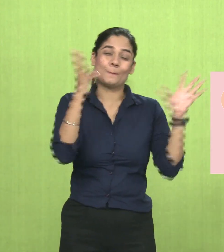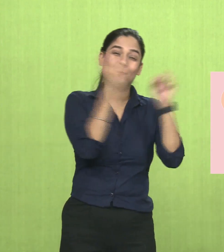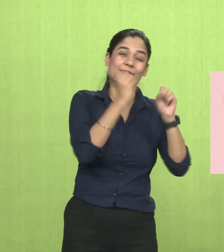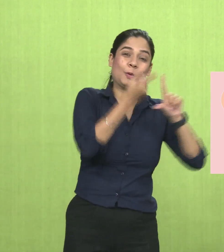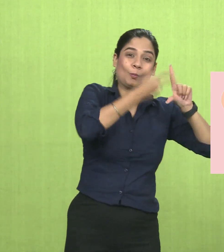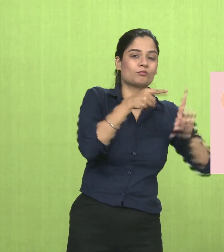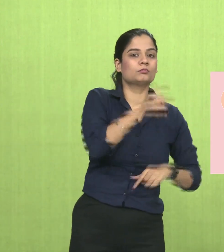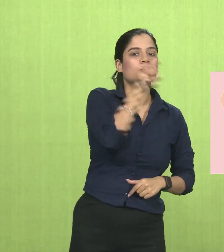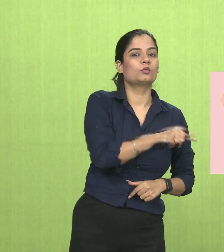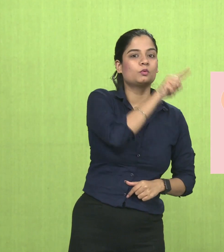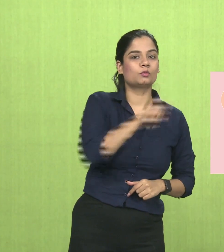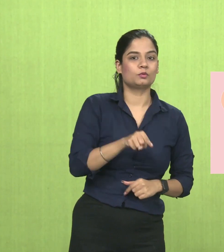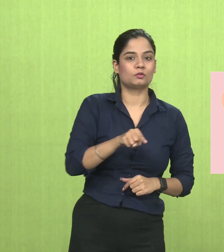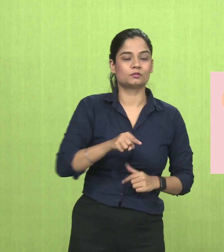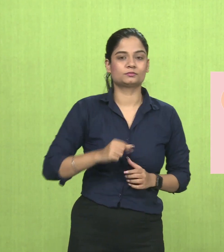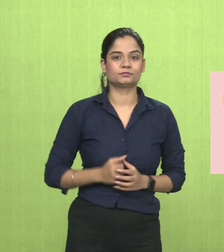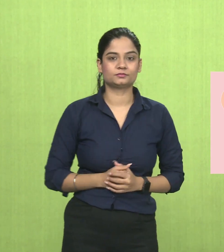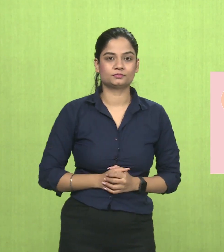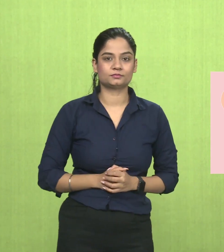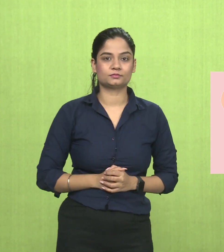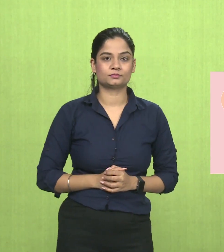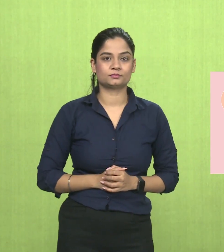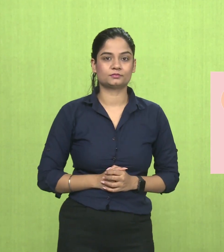calorie diet. Starvation is totally wrong.